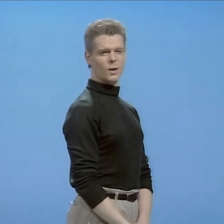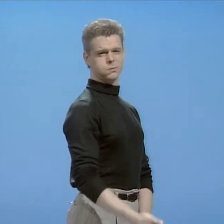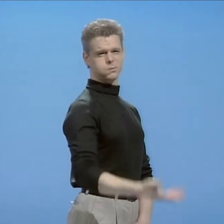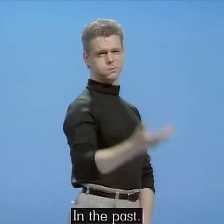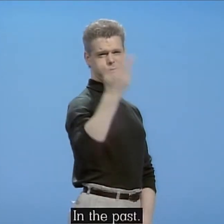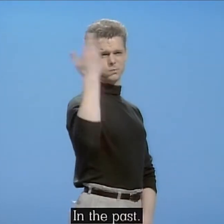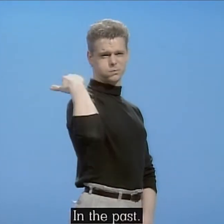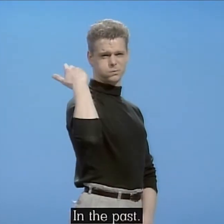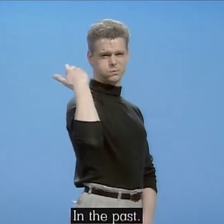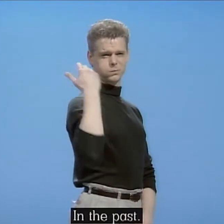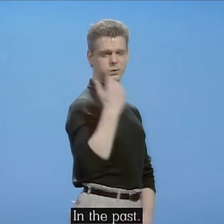In the past.